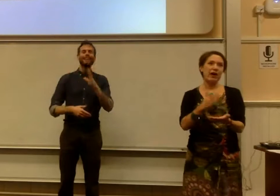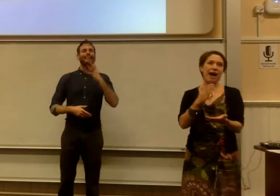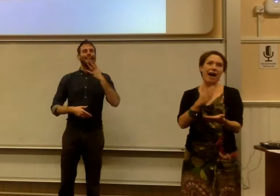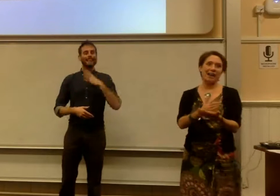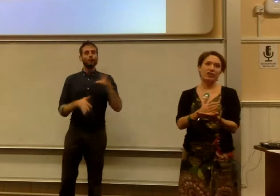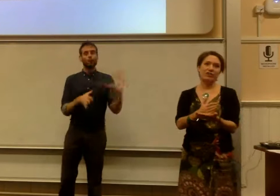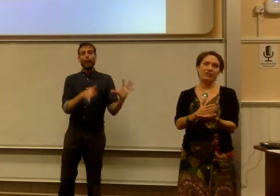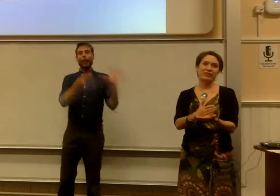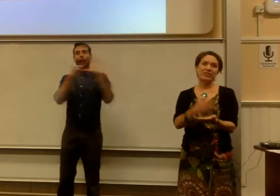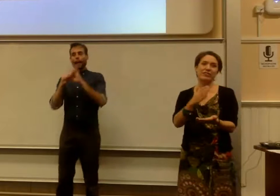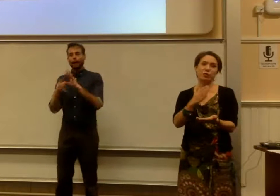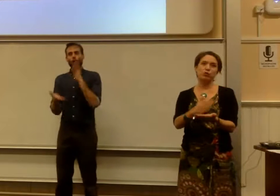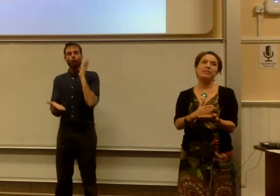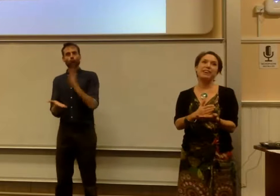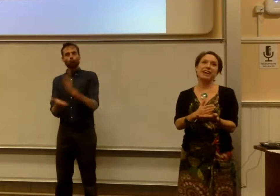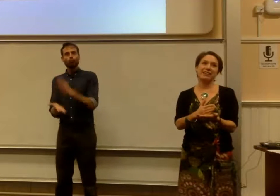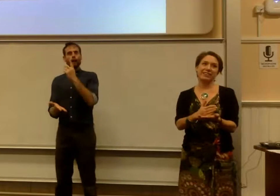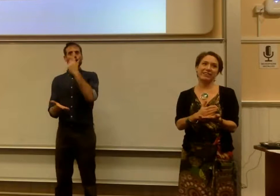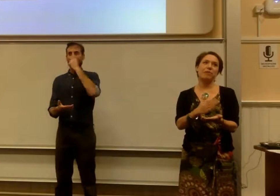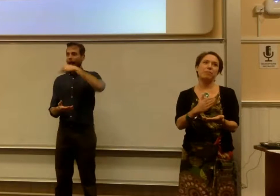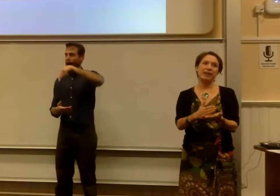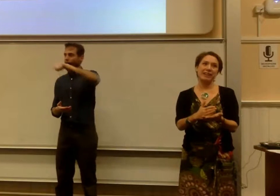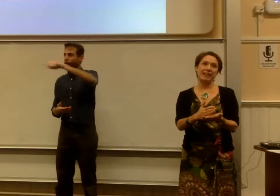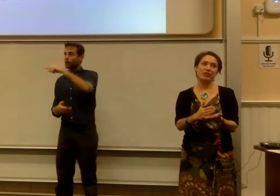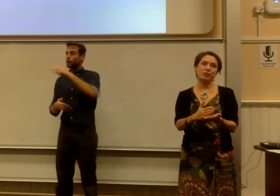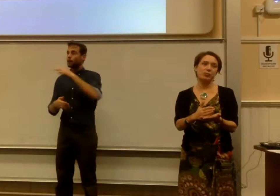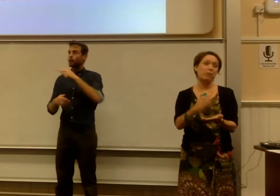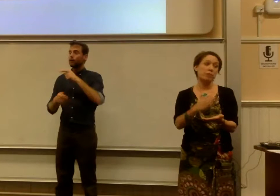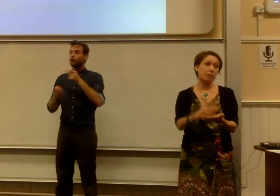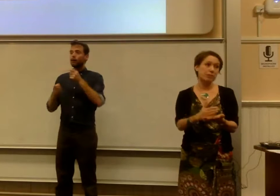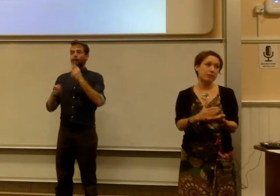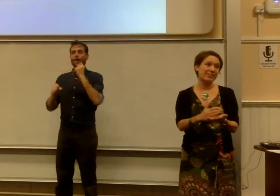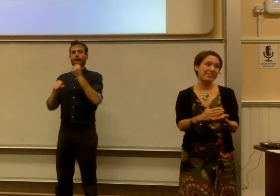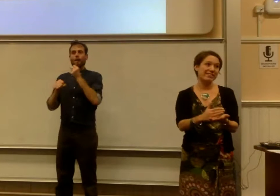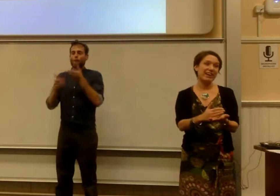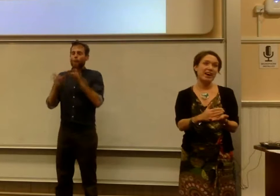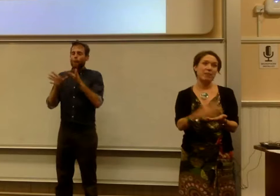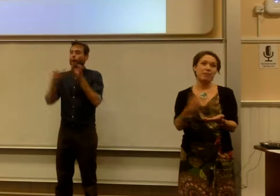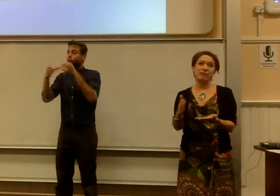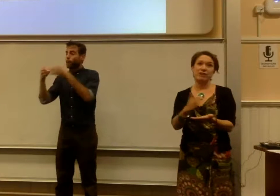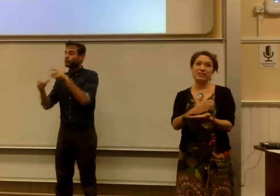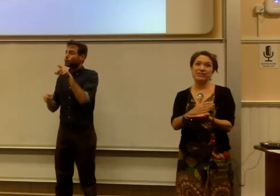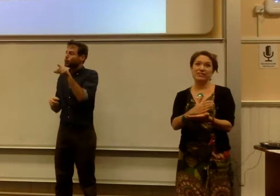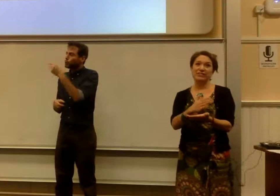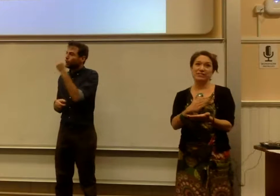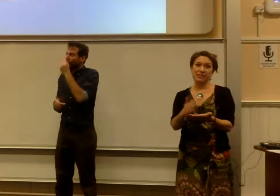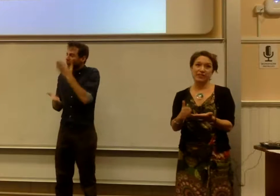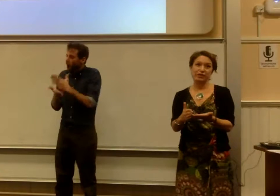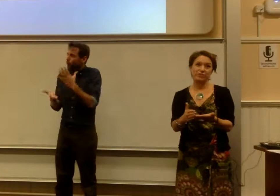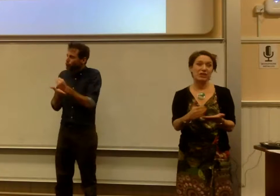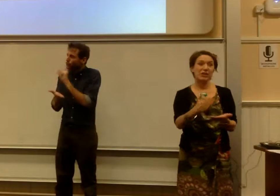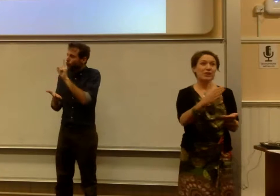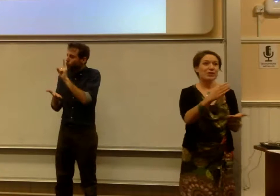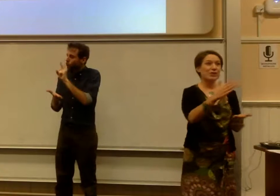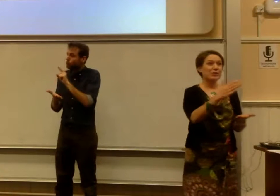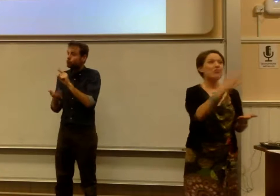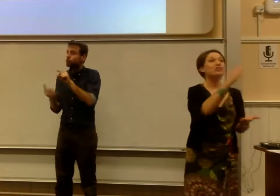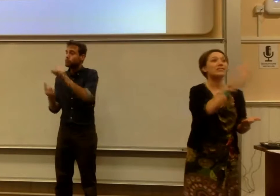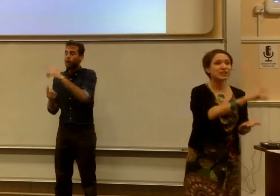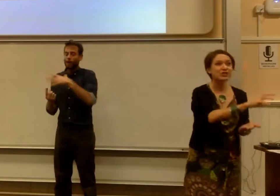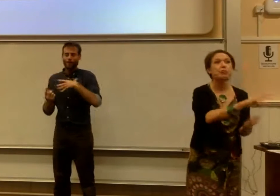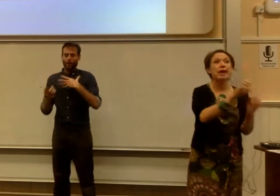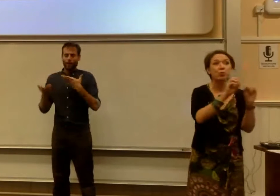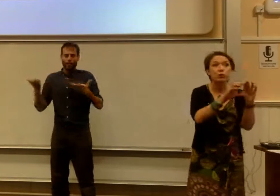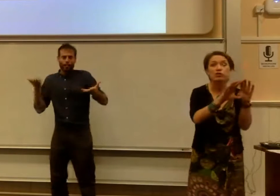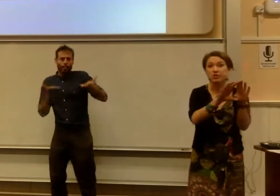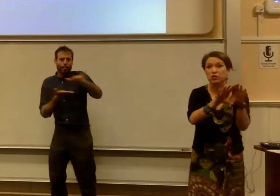set out actions that will be taken by public bodies in the first cycle. So actually